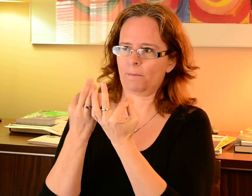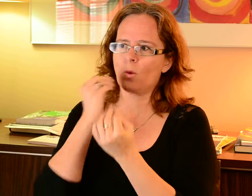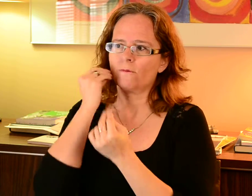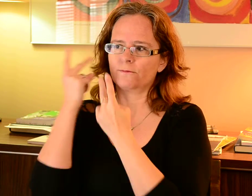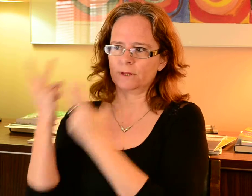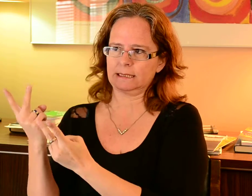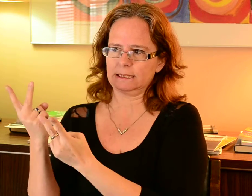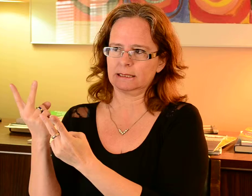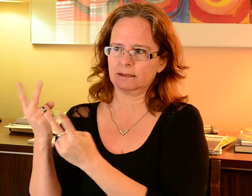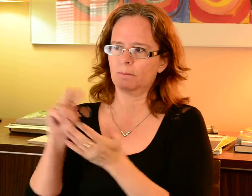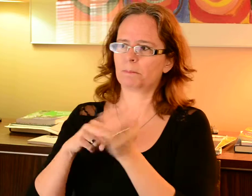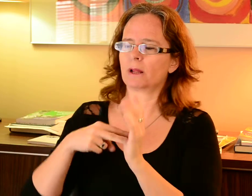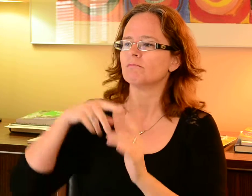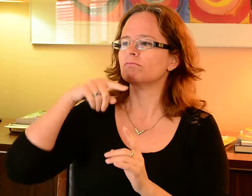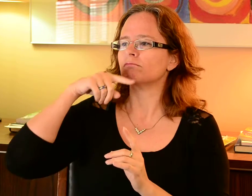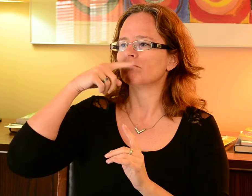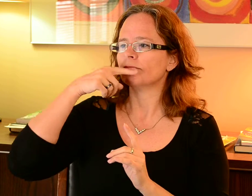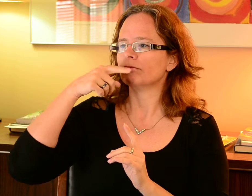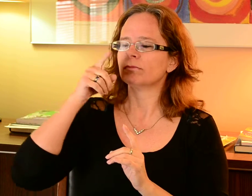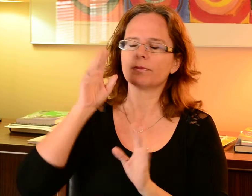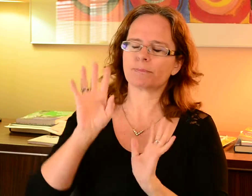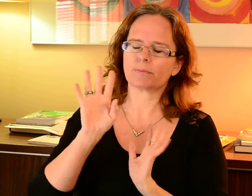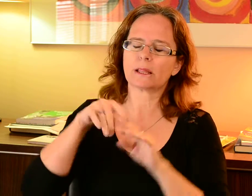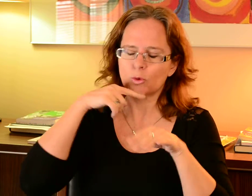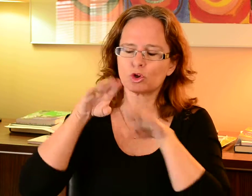I was the first family home visit. So I worked in